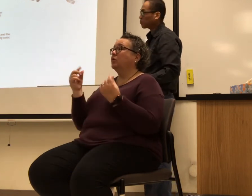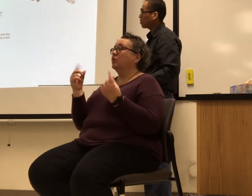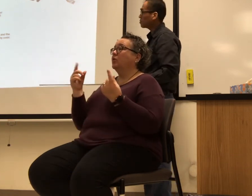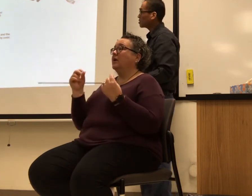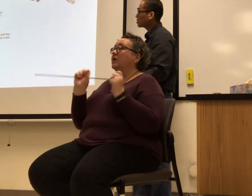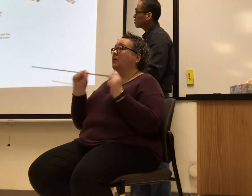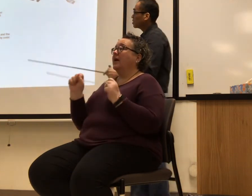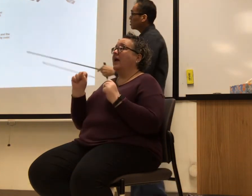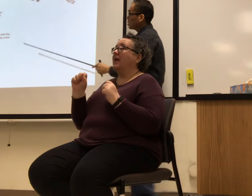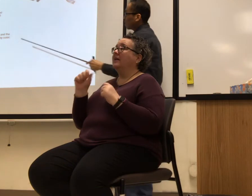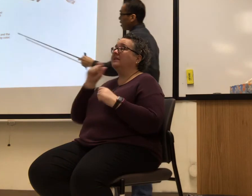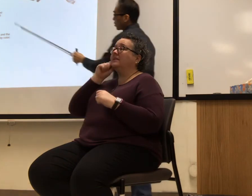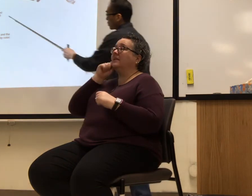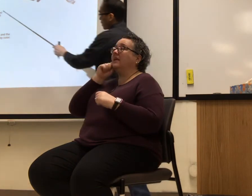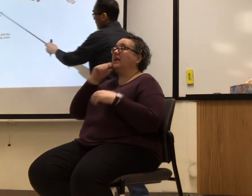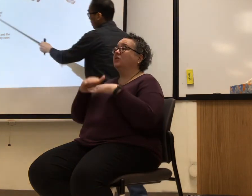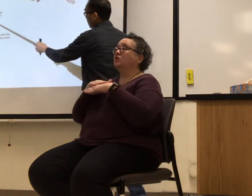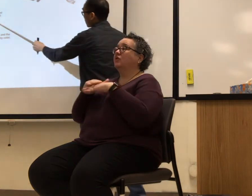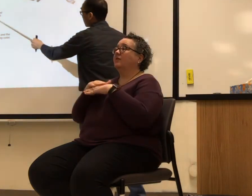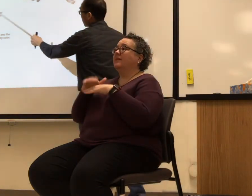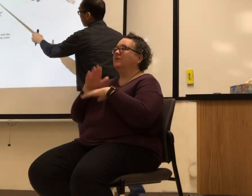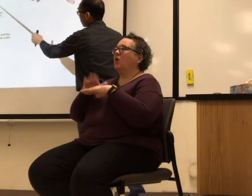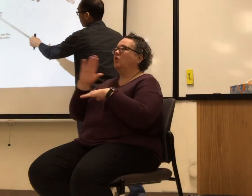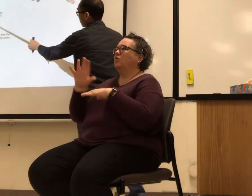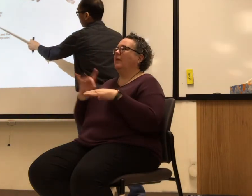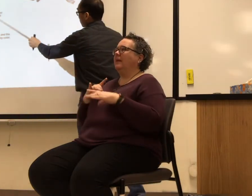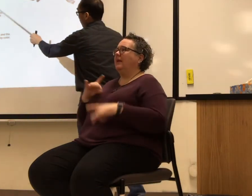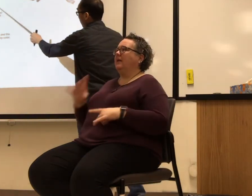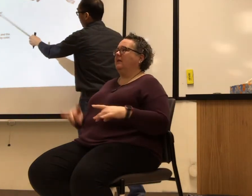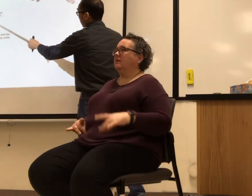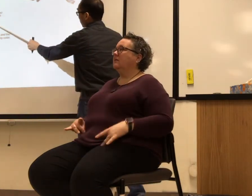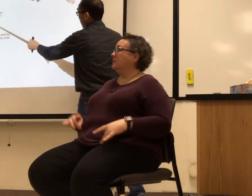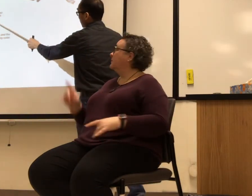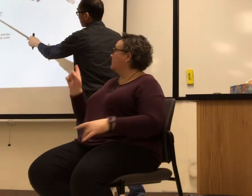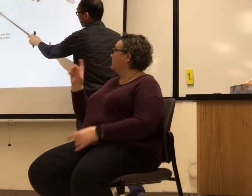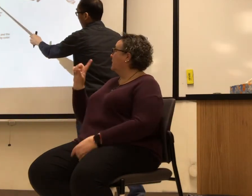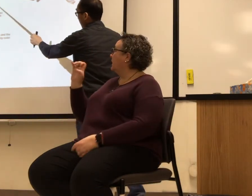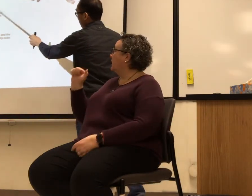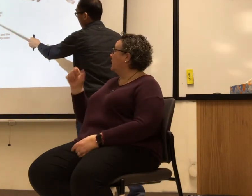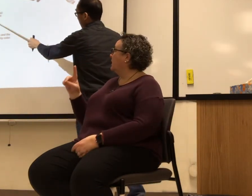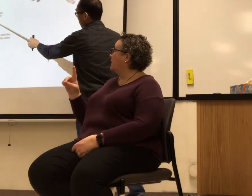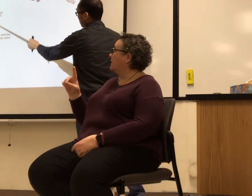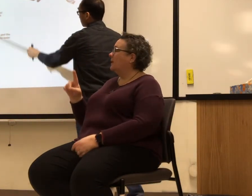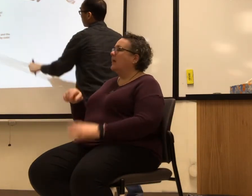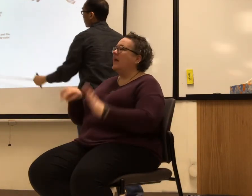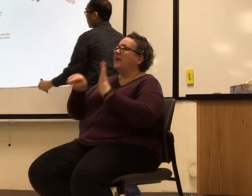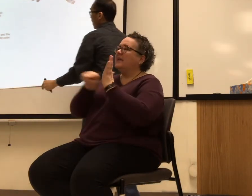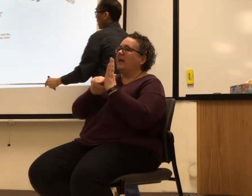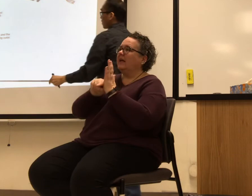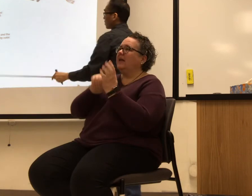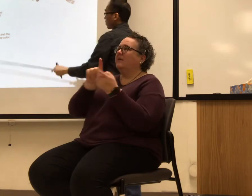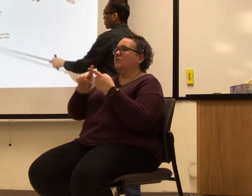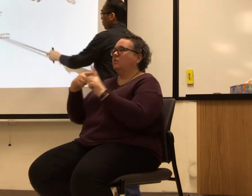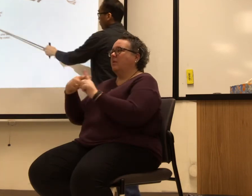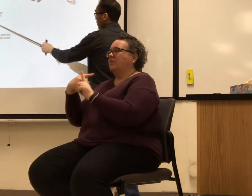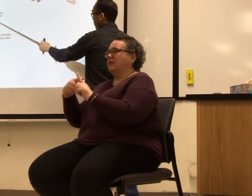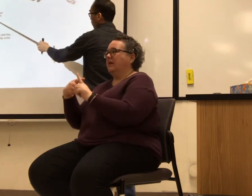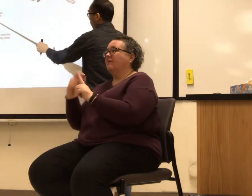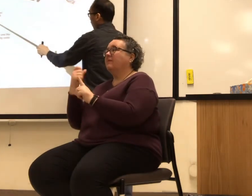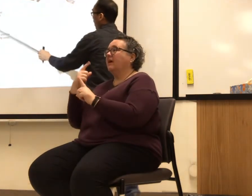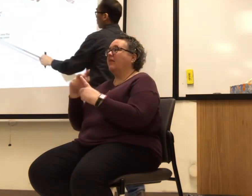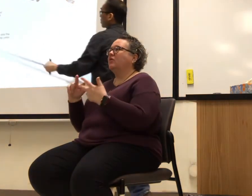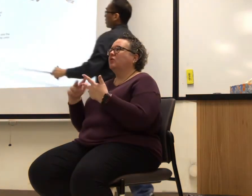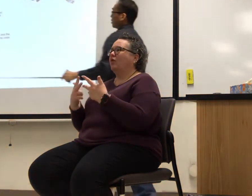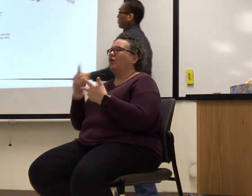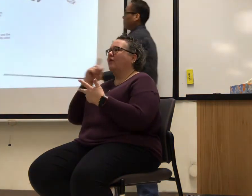surface electrodes on your lead. Okay, a lead is negative to positive, and there's a third lead